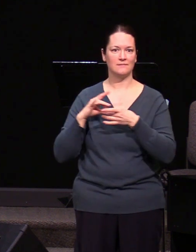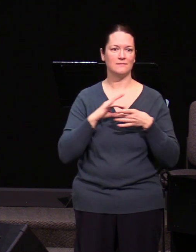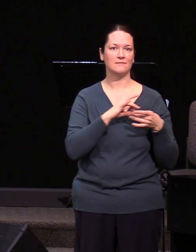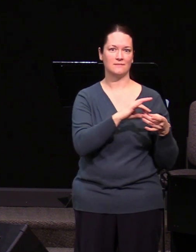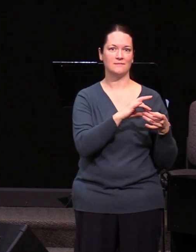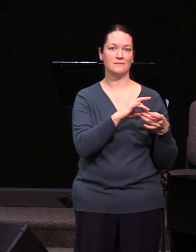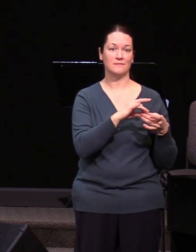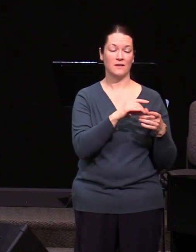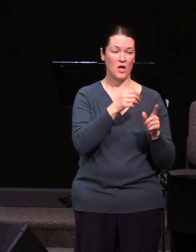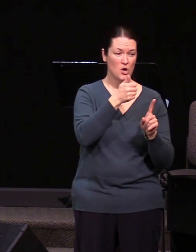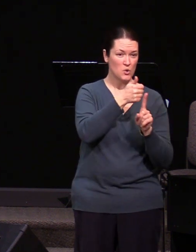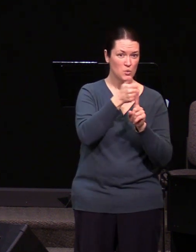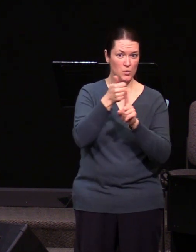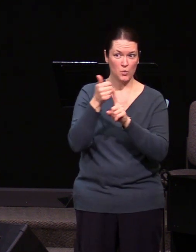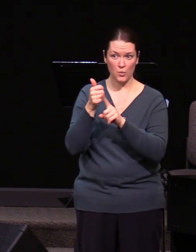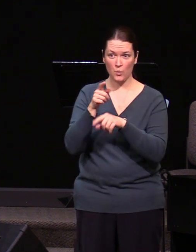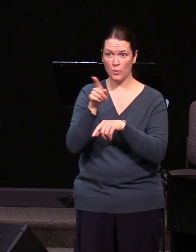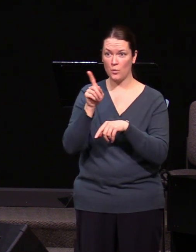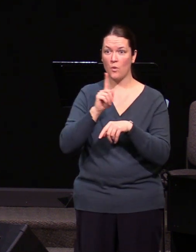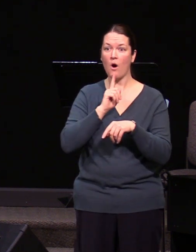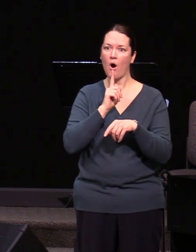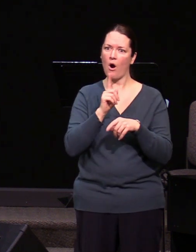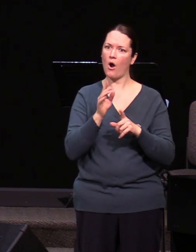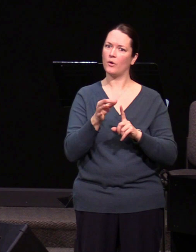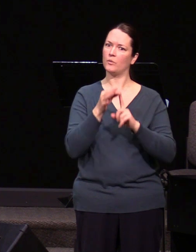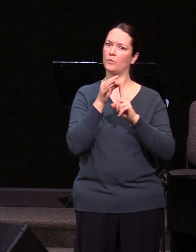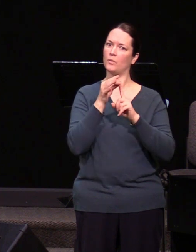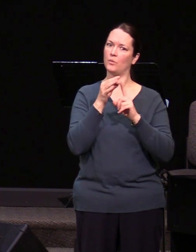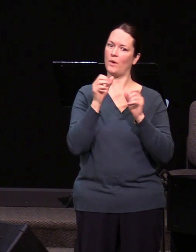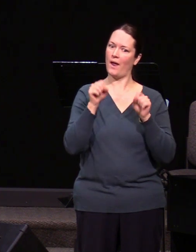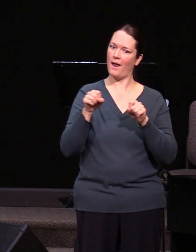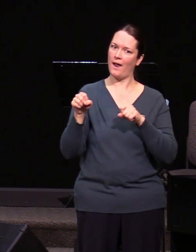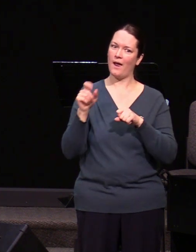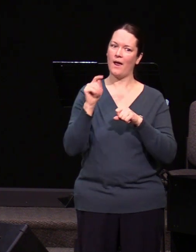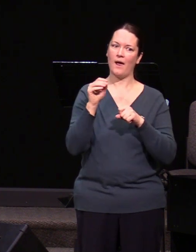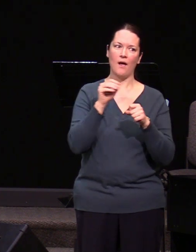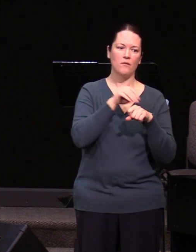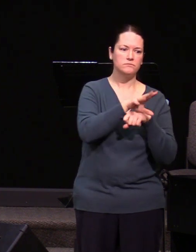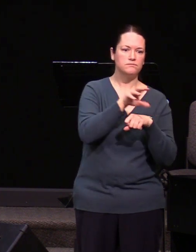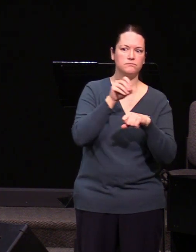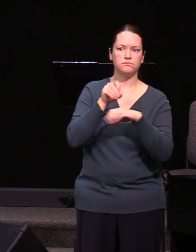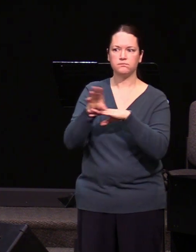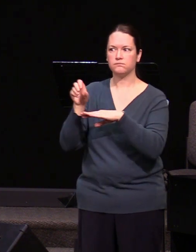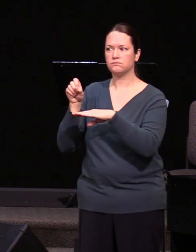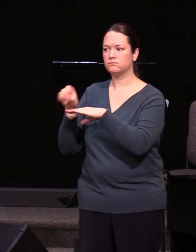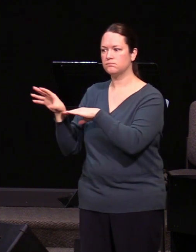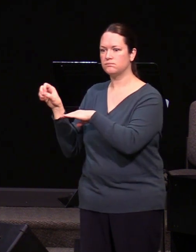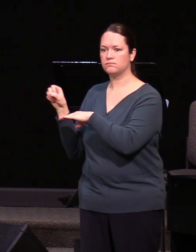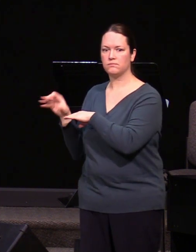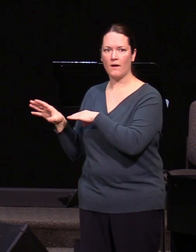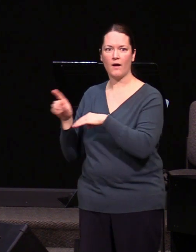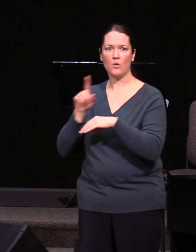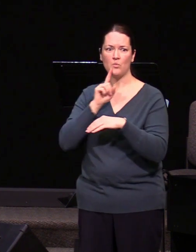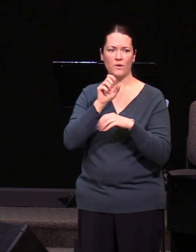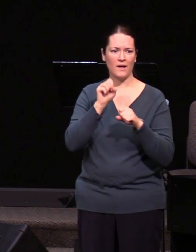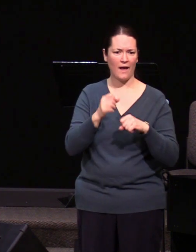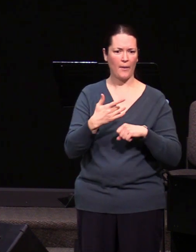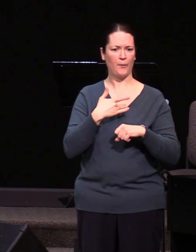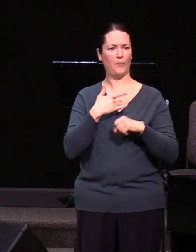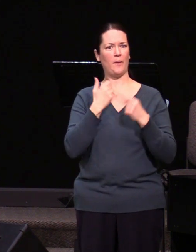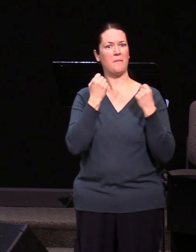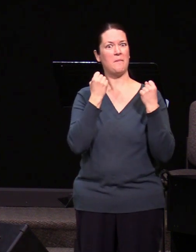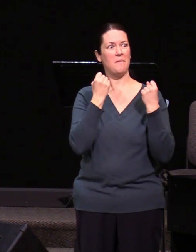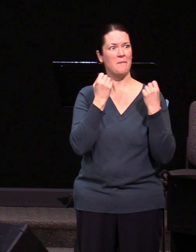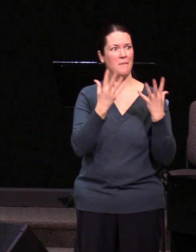You are uniquely situated to affect a staggering number of